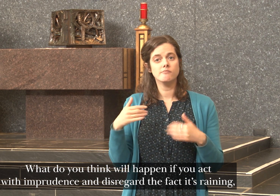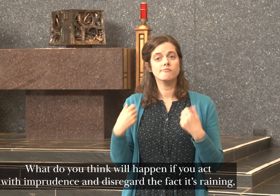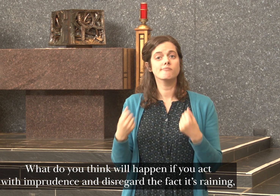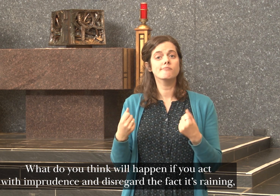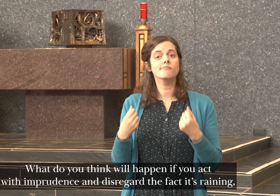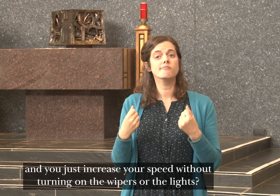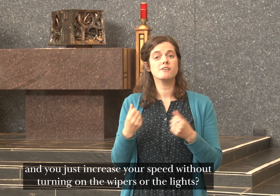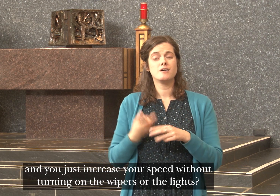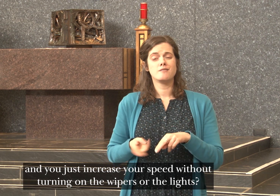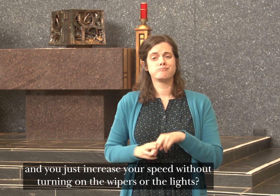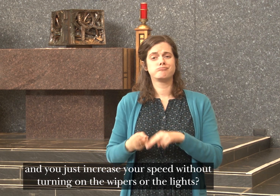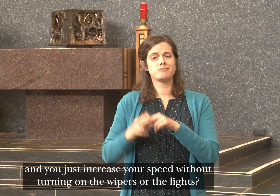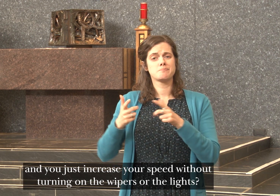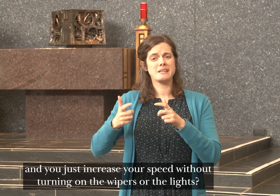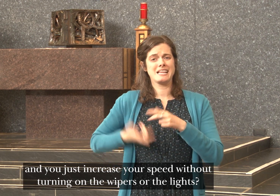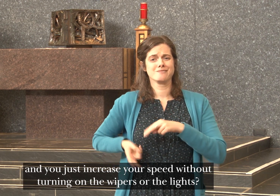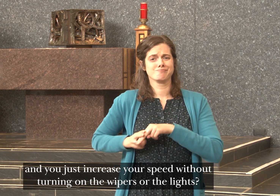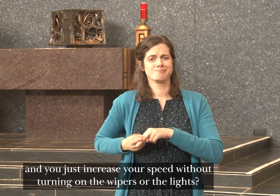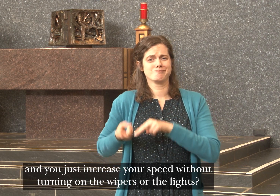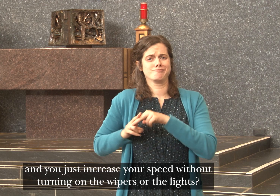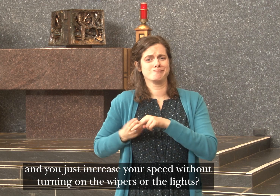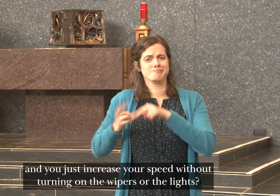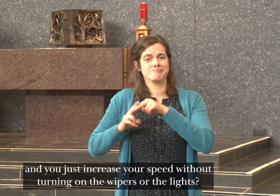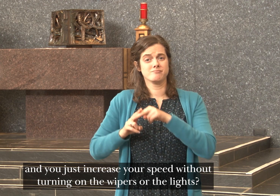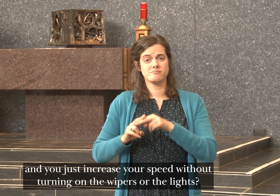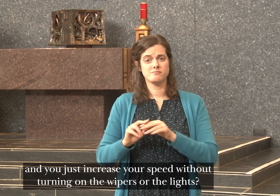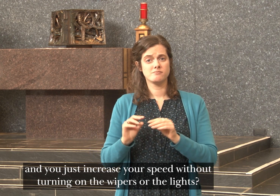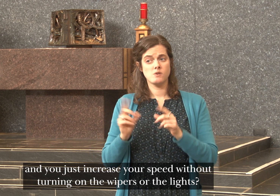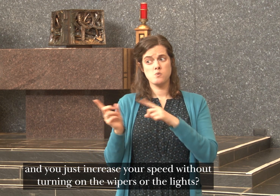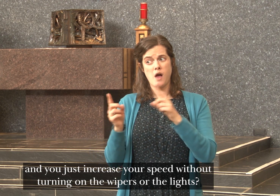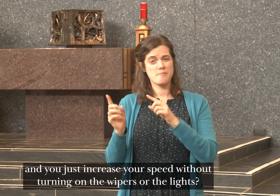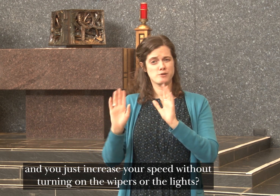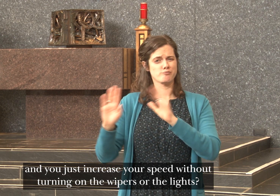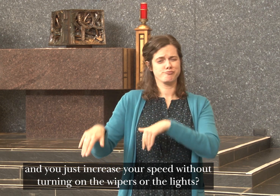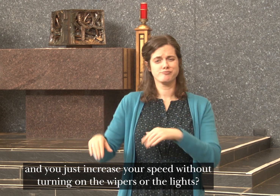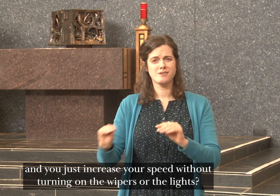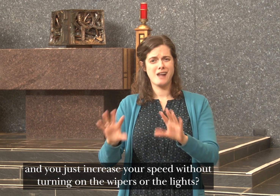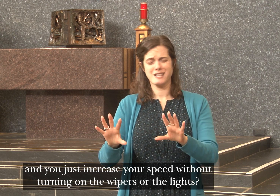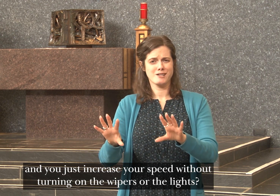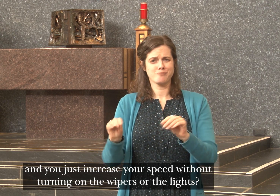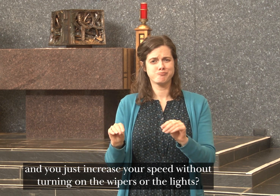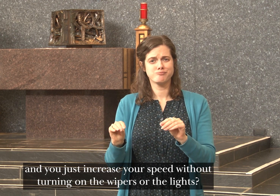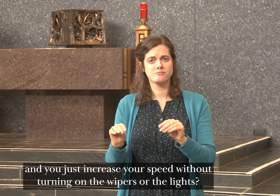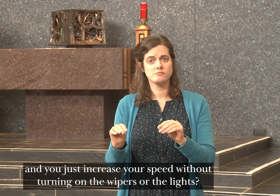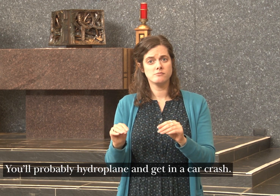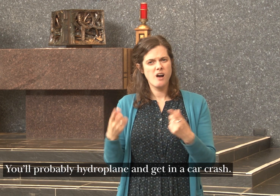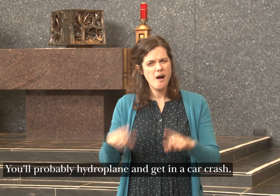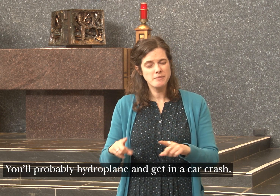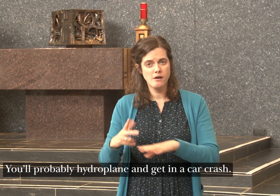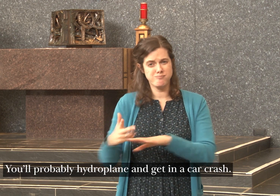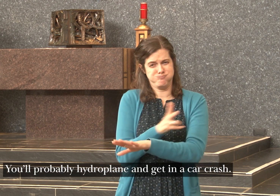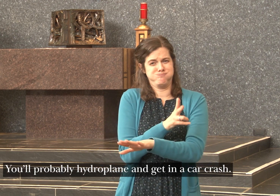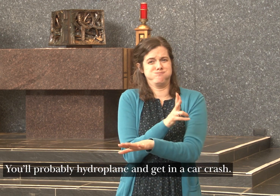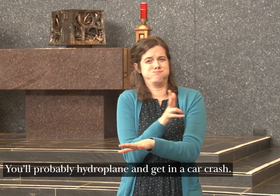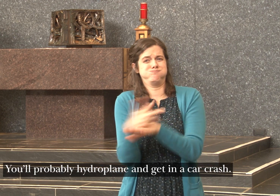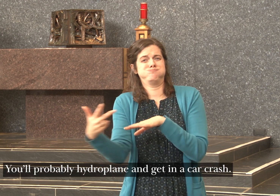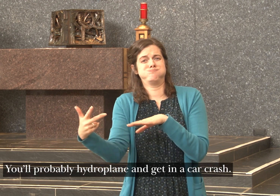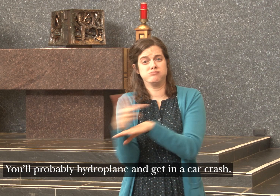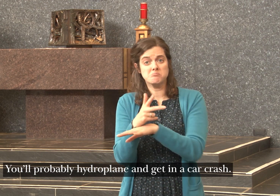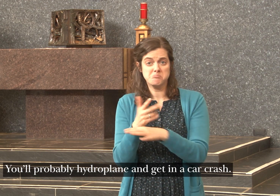And you just increase your speed without turning on the wipers or the lights? You'll probably hydroplane and get in a car